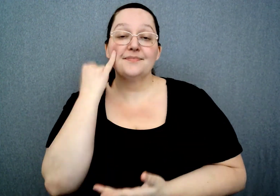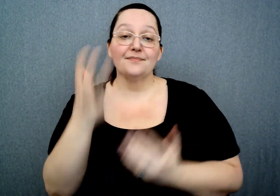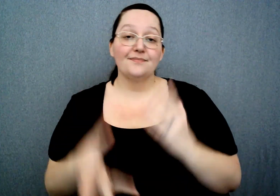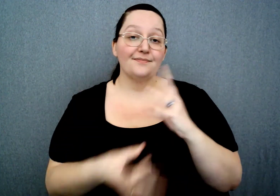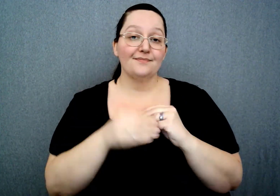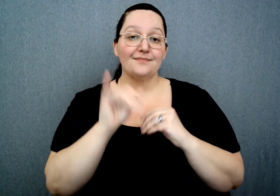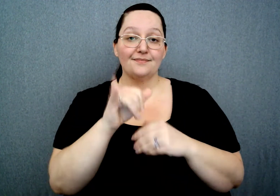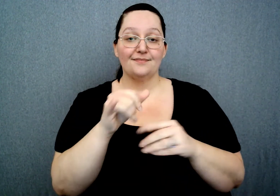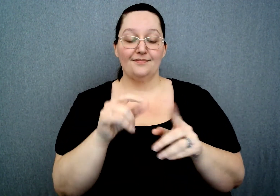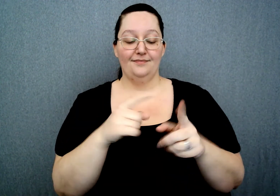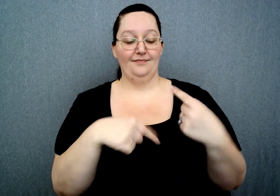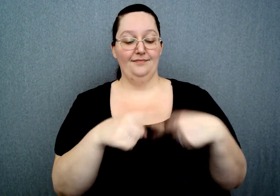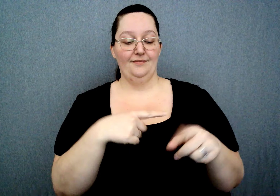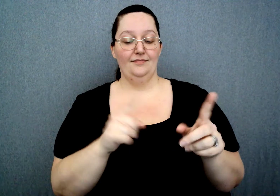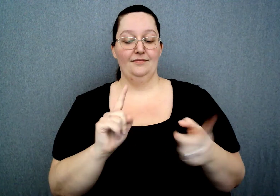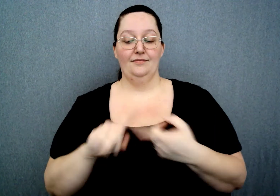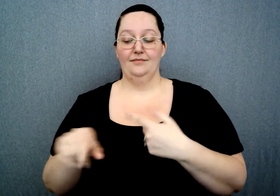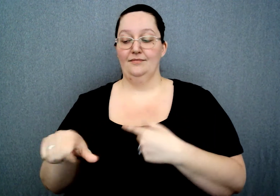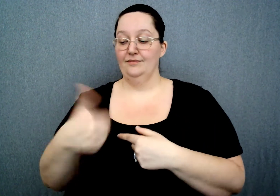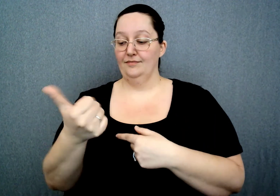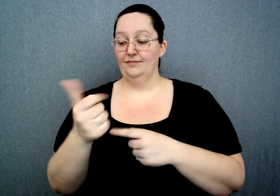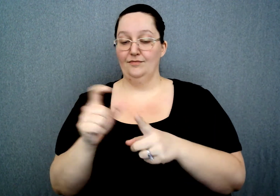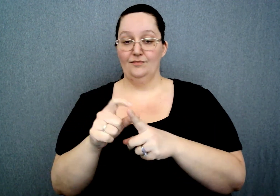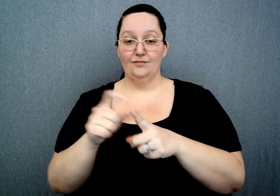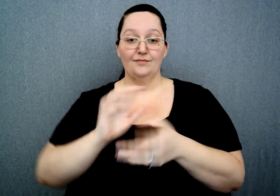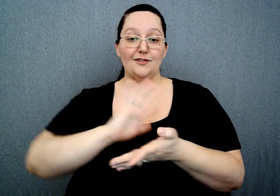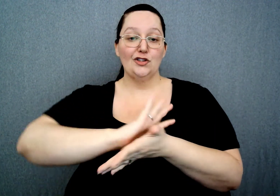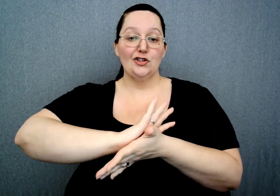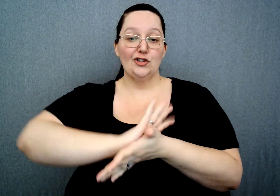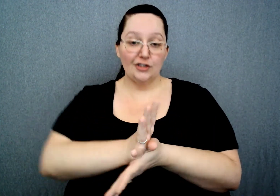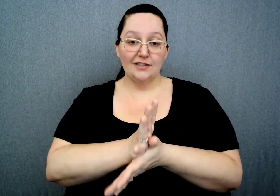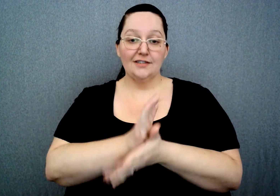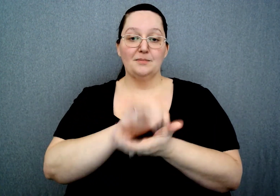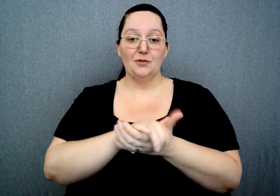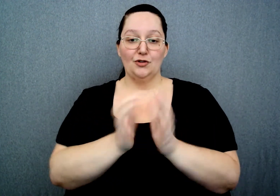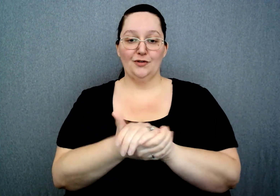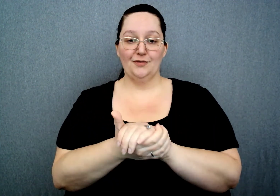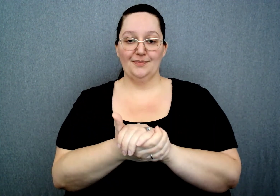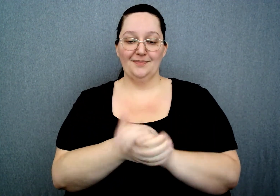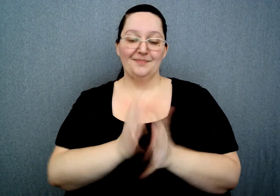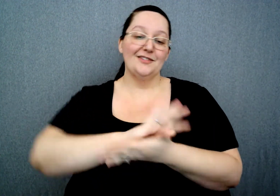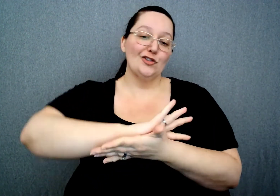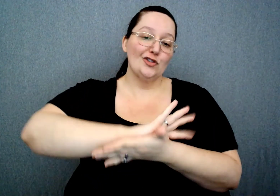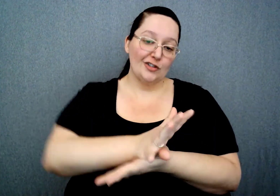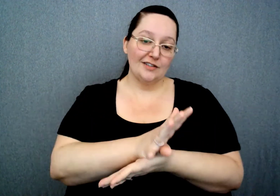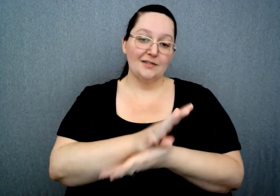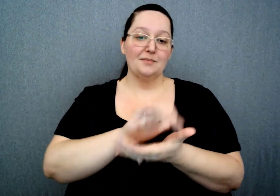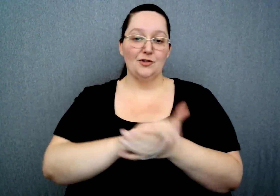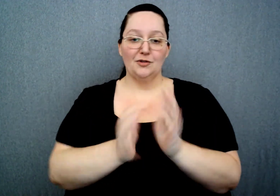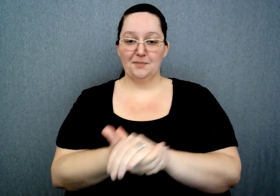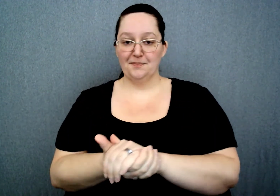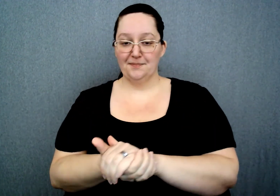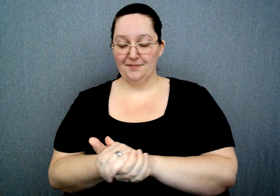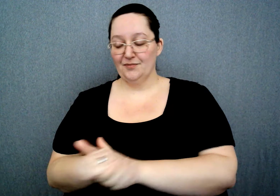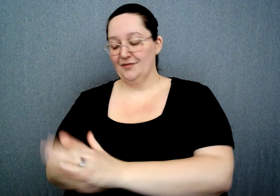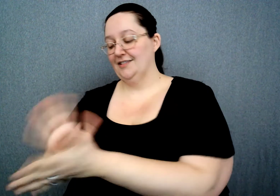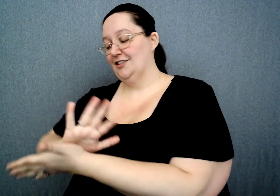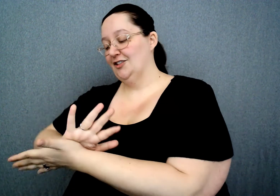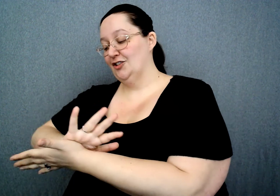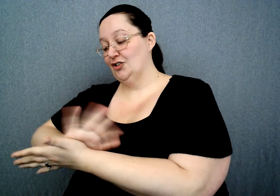5. If you add that sign to another word, cheese, burger, you're going to twist your cheese once, then sign